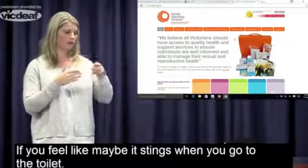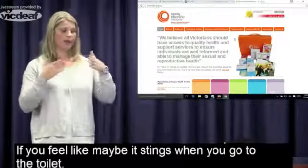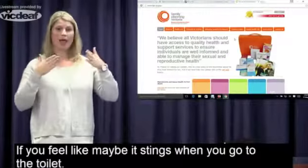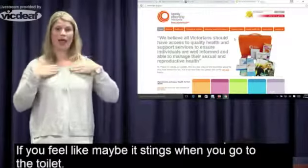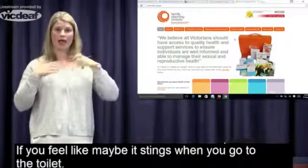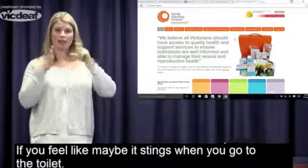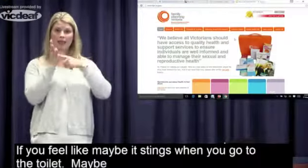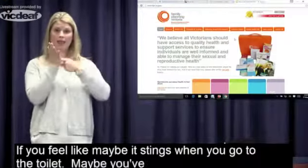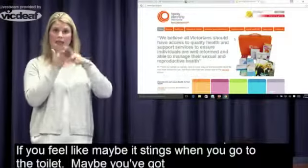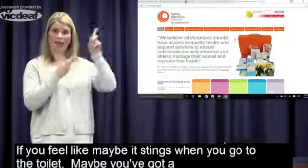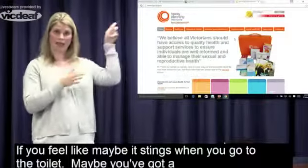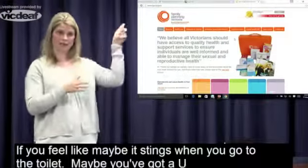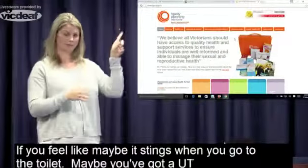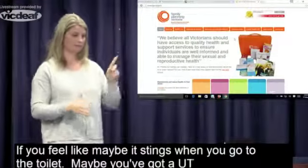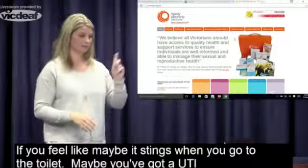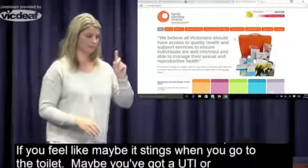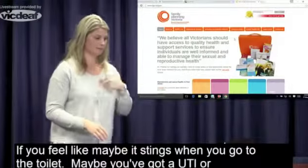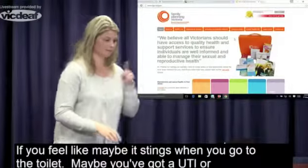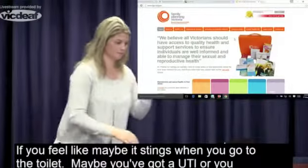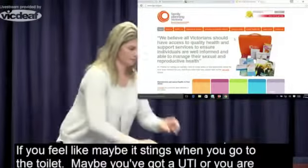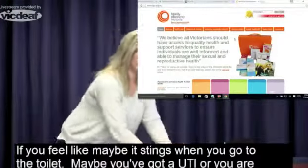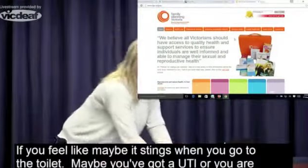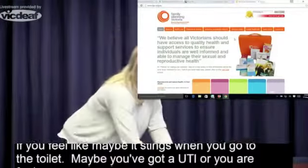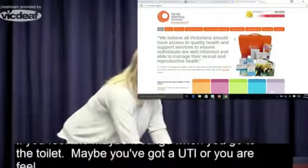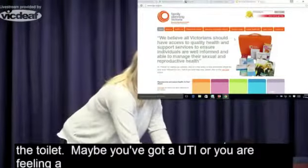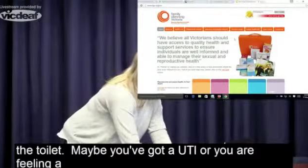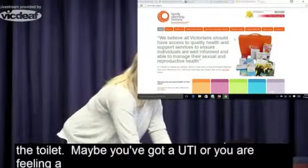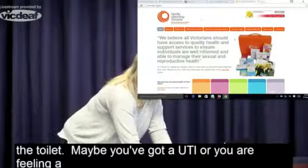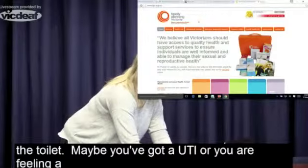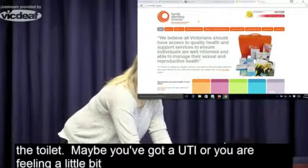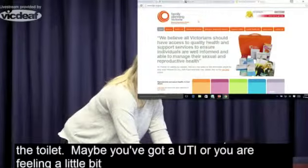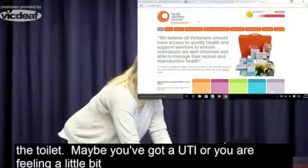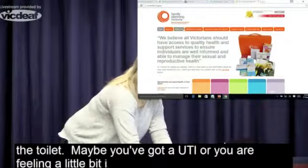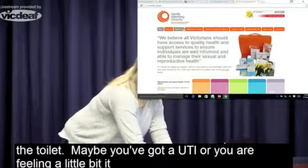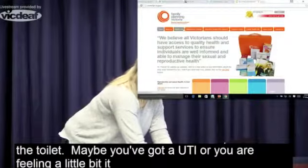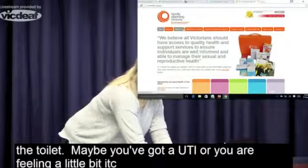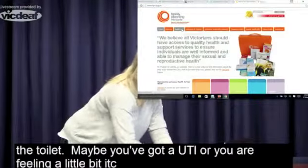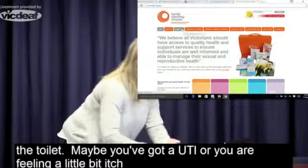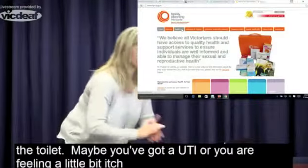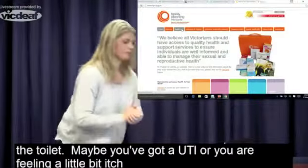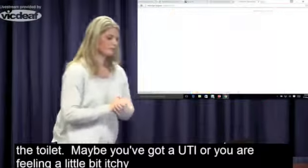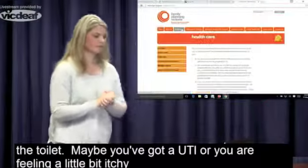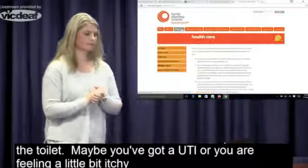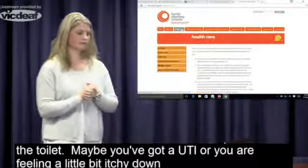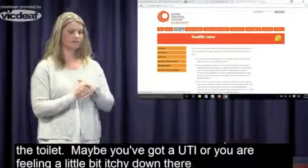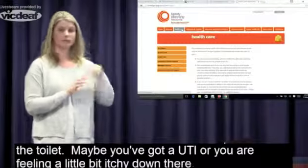or you're feeling a little bit itchy down there, that's when you need to go and get everything checked out.